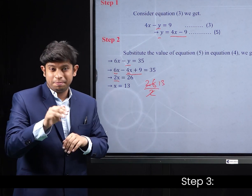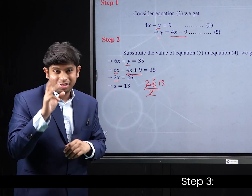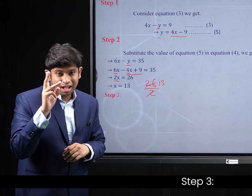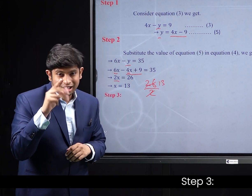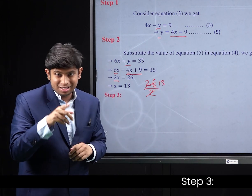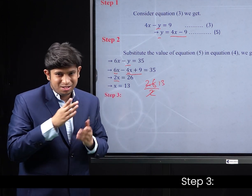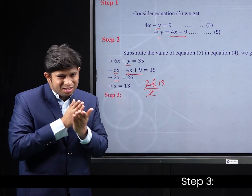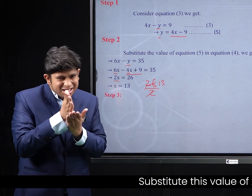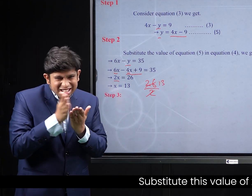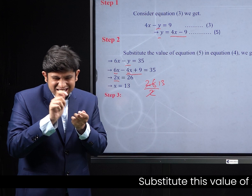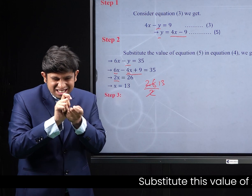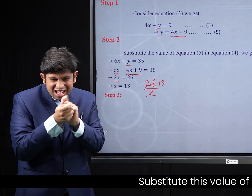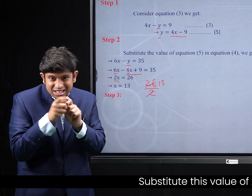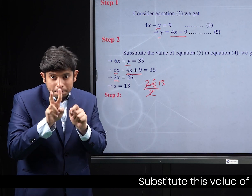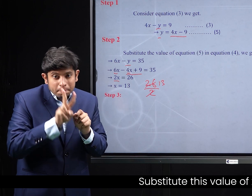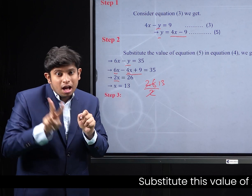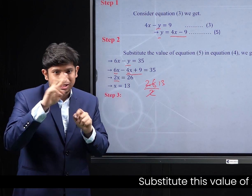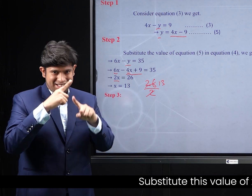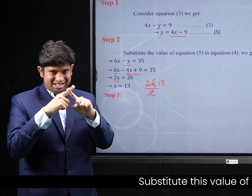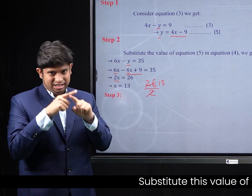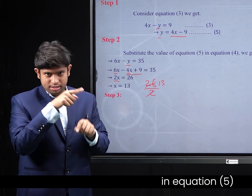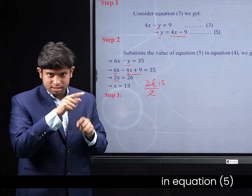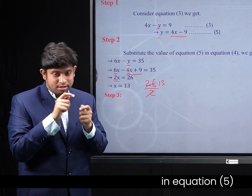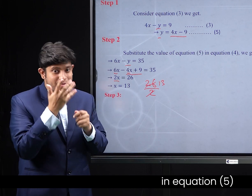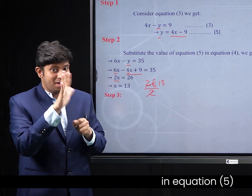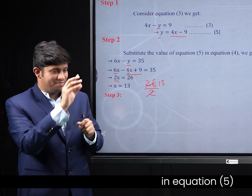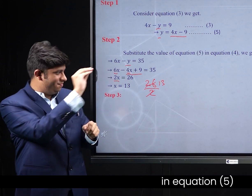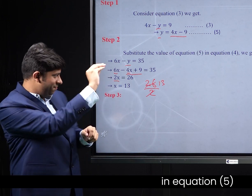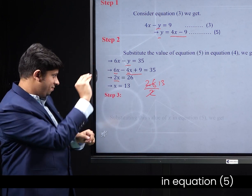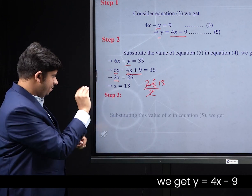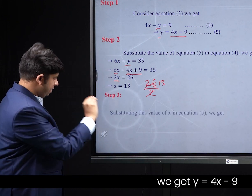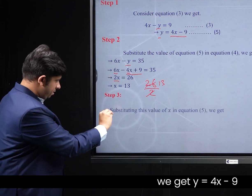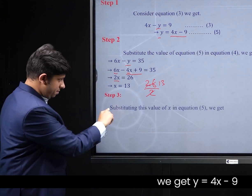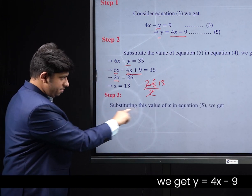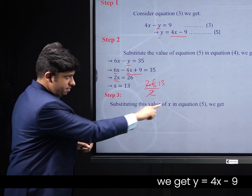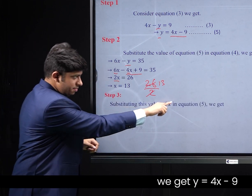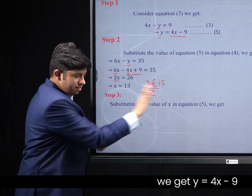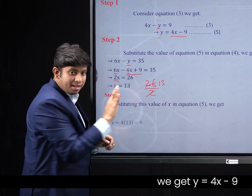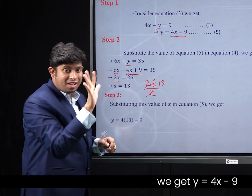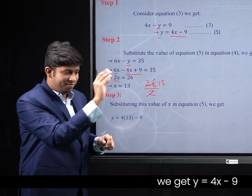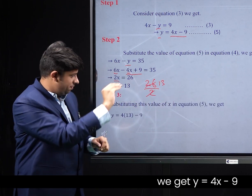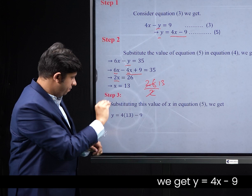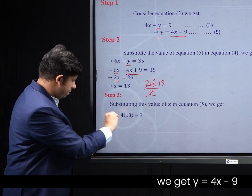Step 3. Substitute this value of x in equation 5. We get y equal to 4x minus